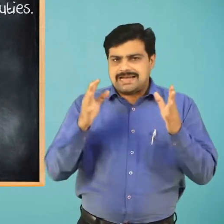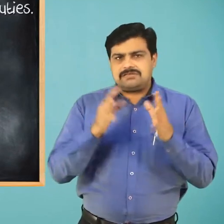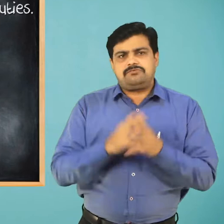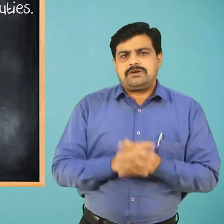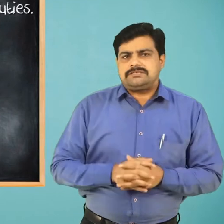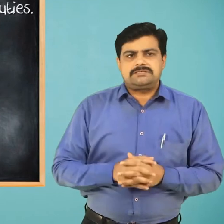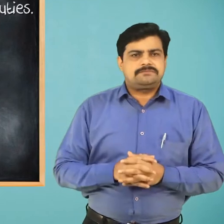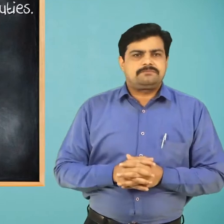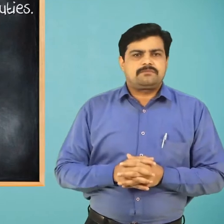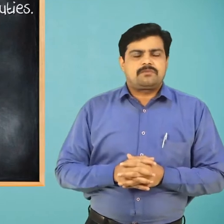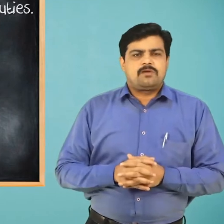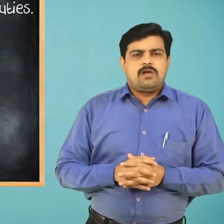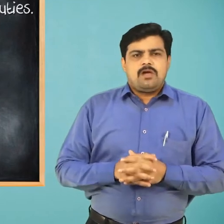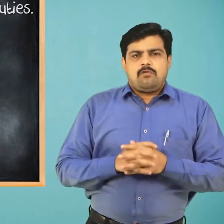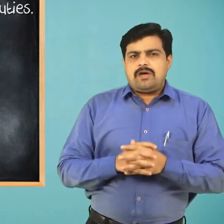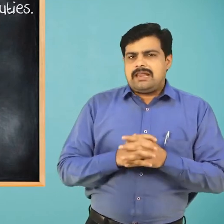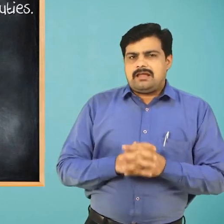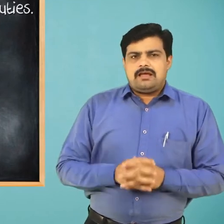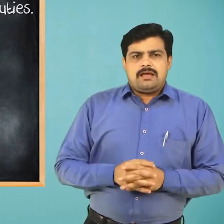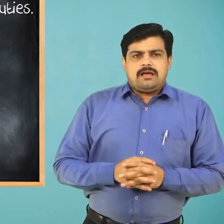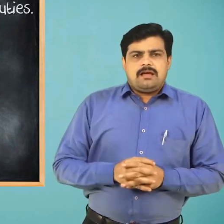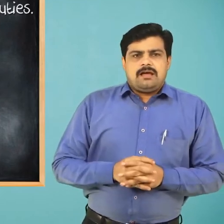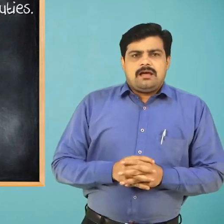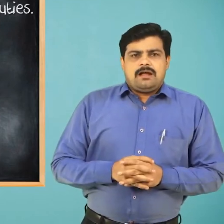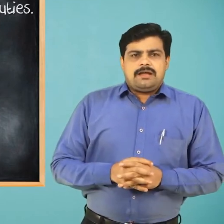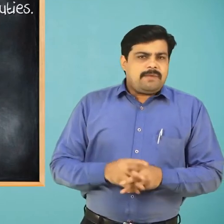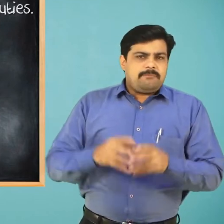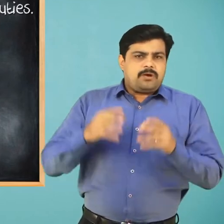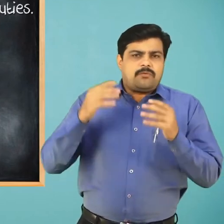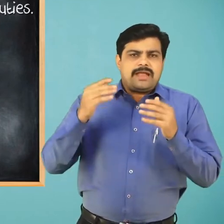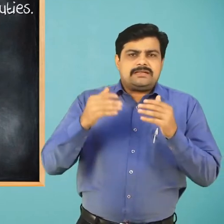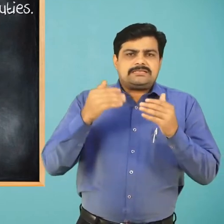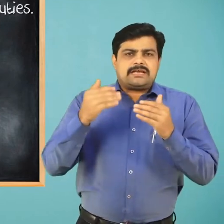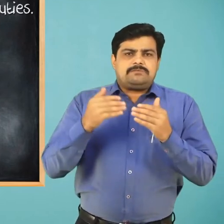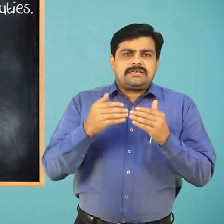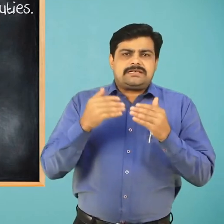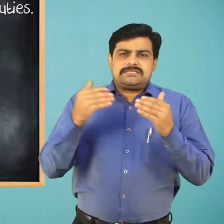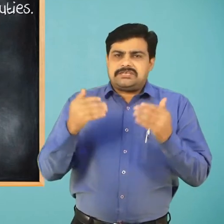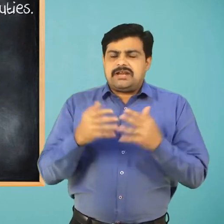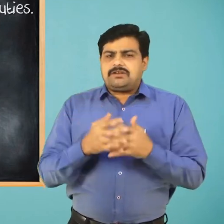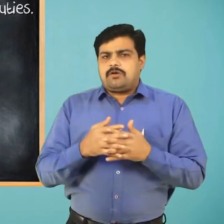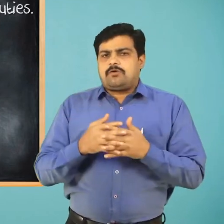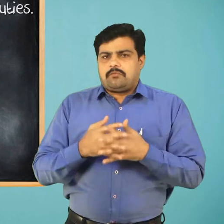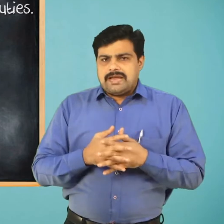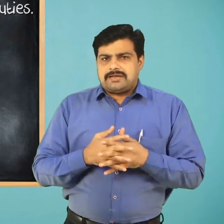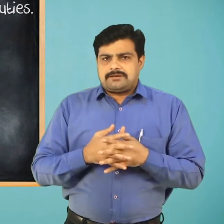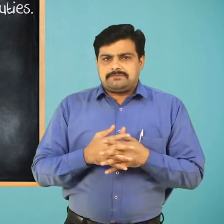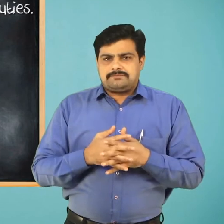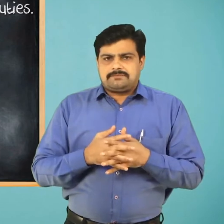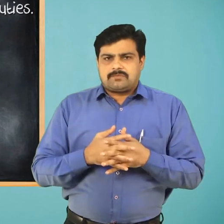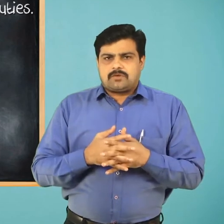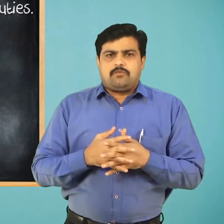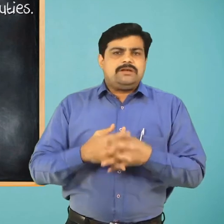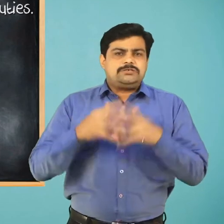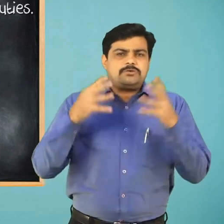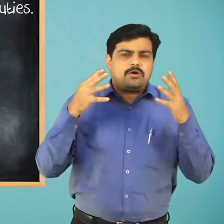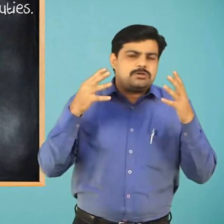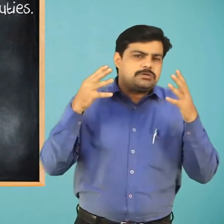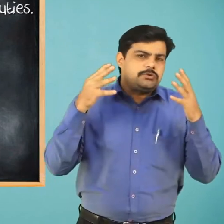active voice. Well, remember when the subject is general or vague, we should not